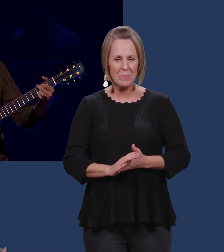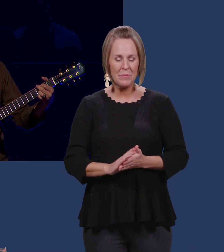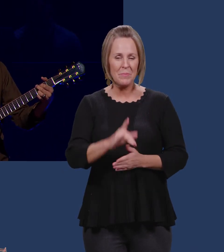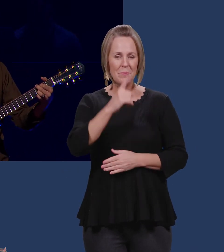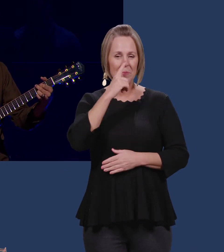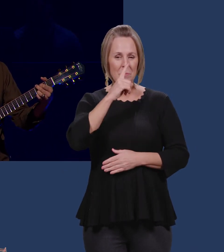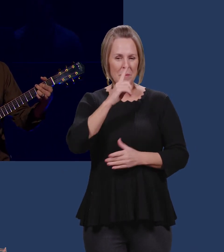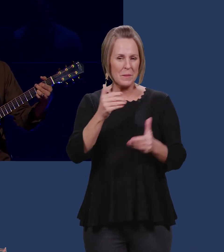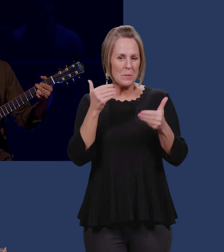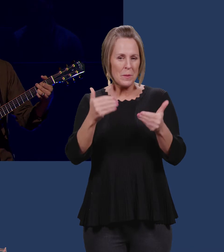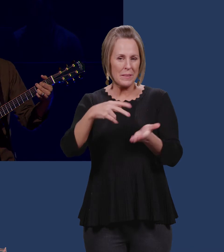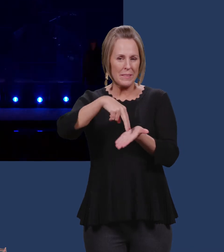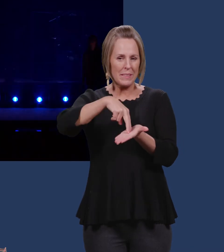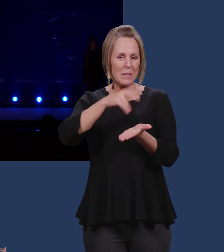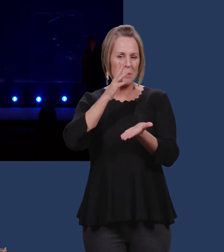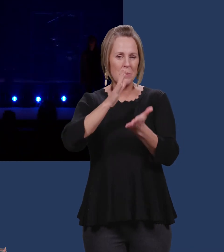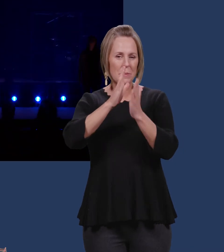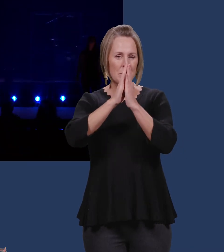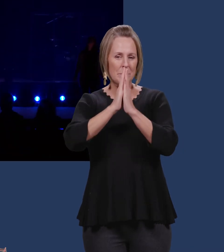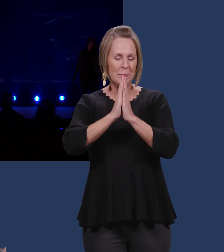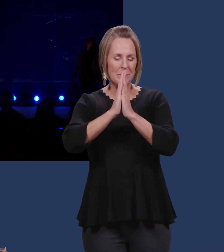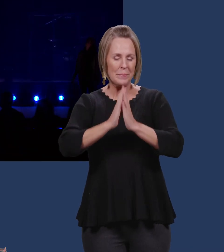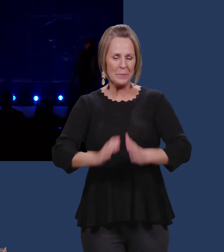with us?